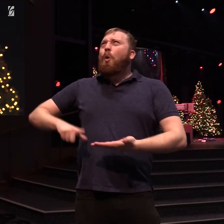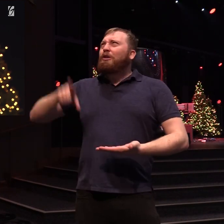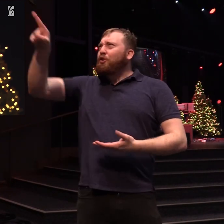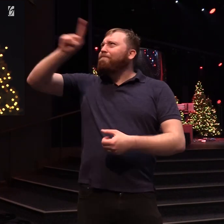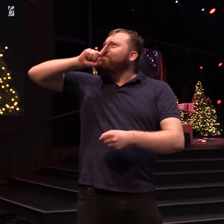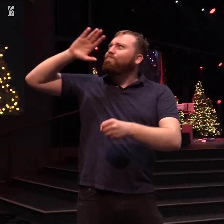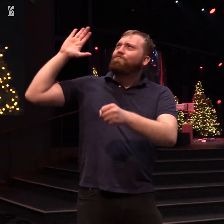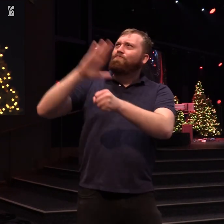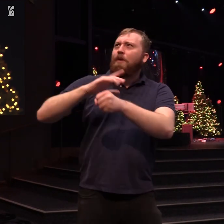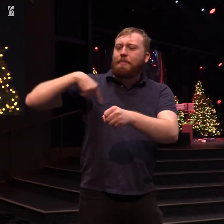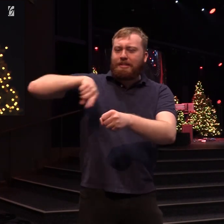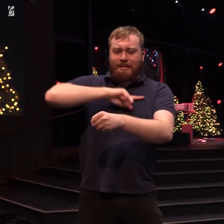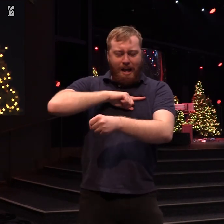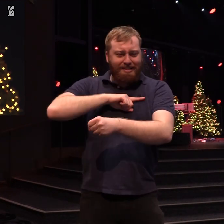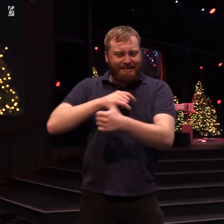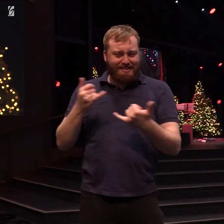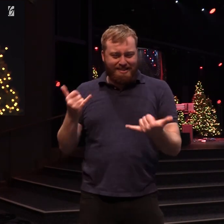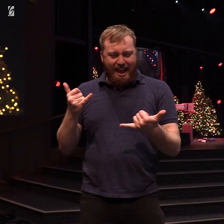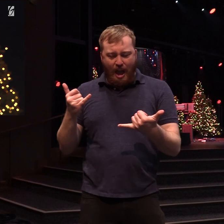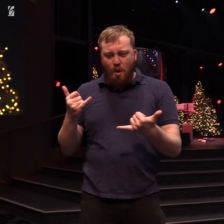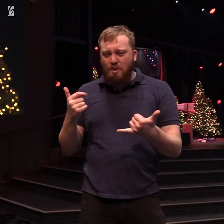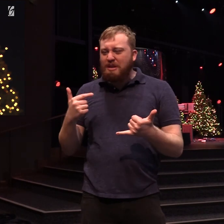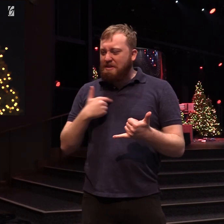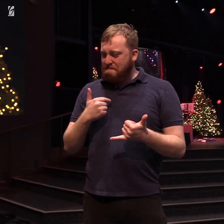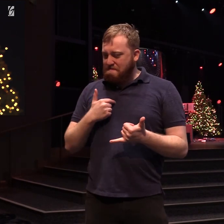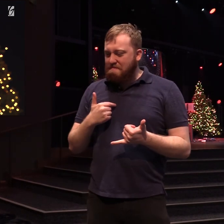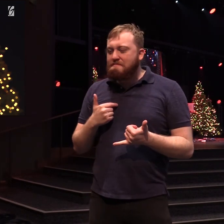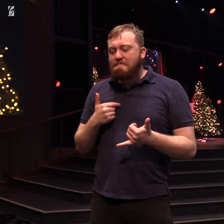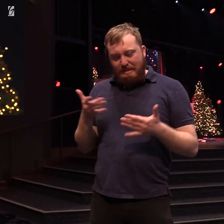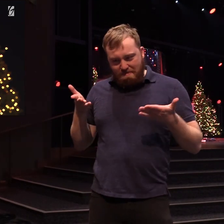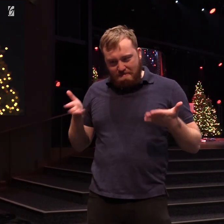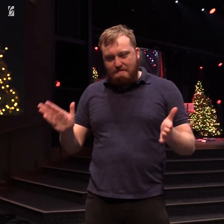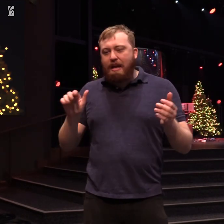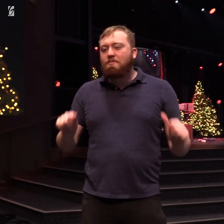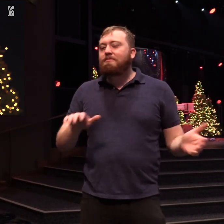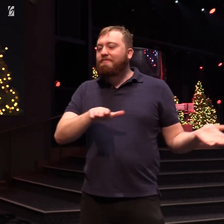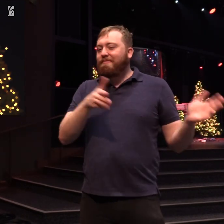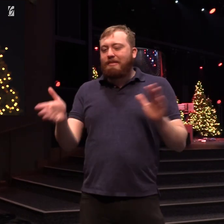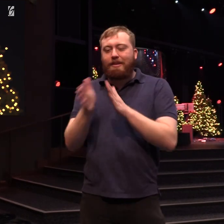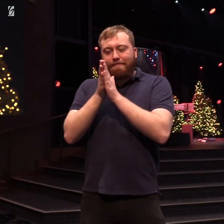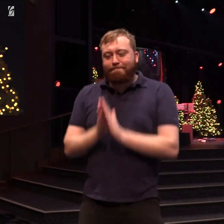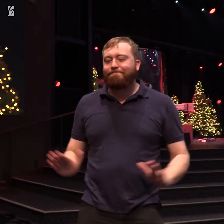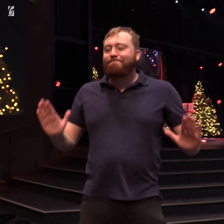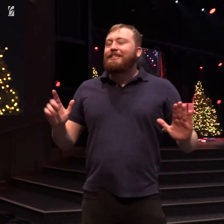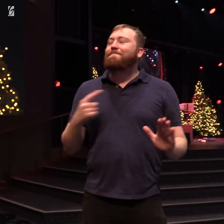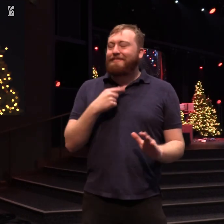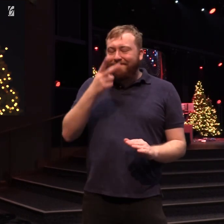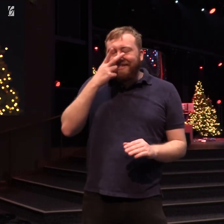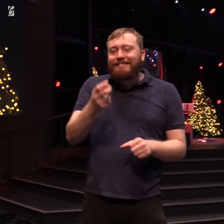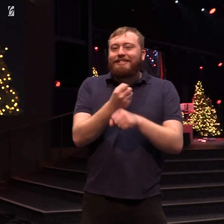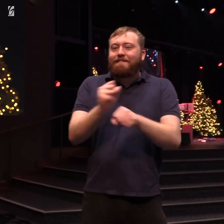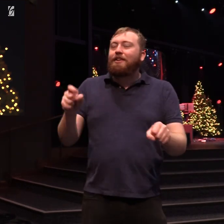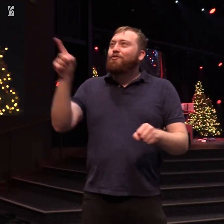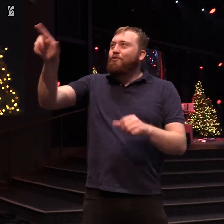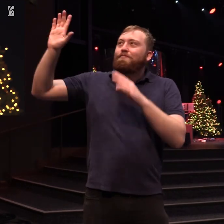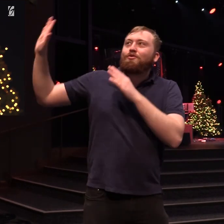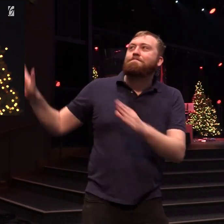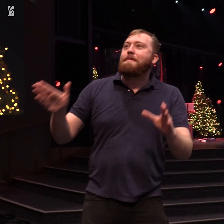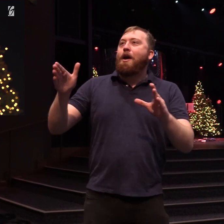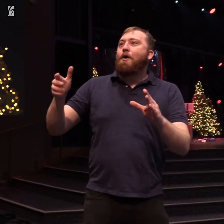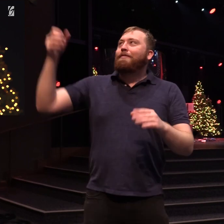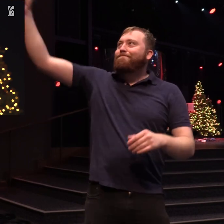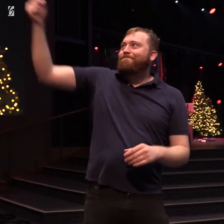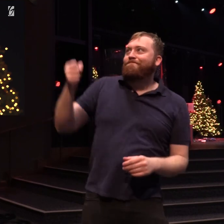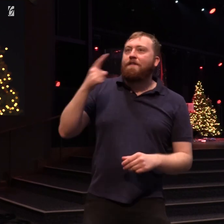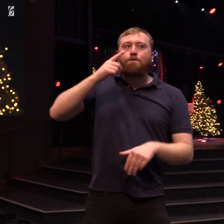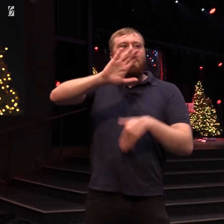now dismiss your servant in peace, for my eyes have seen your salvation, which you have prepared in the sight of all nations, a